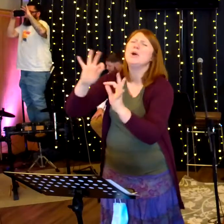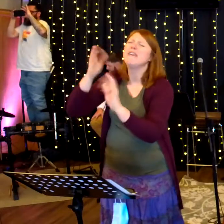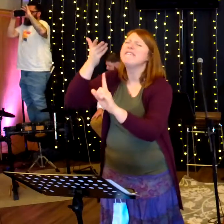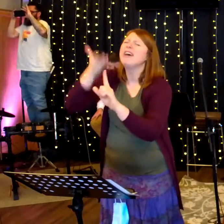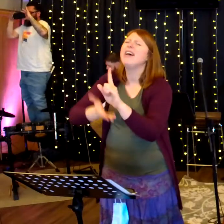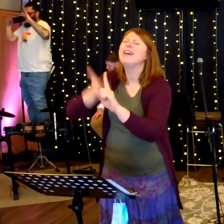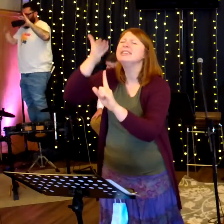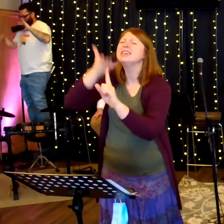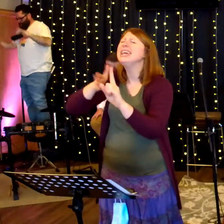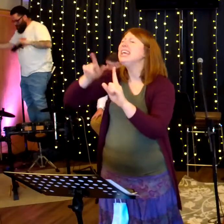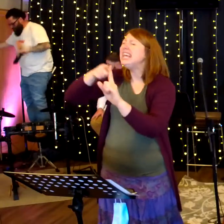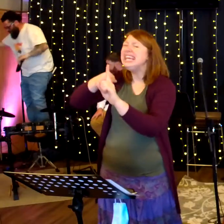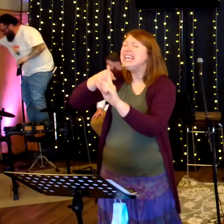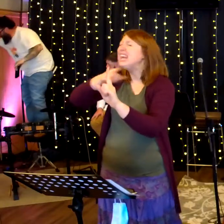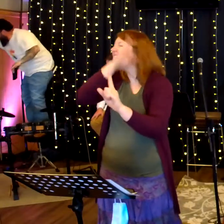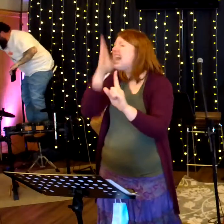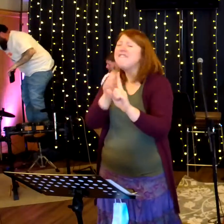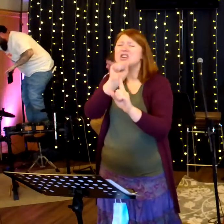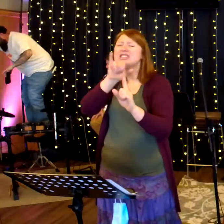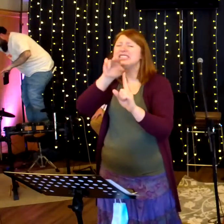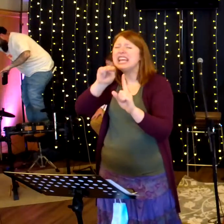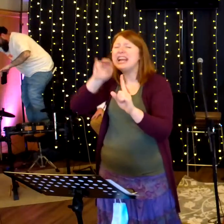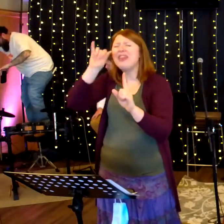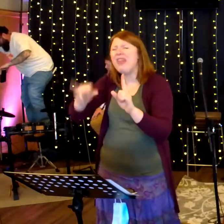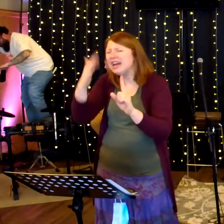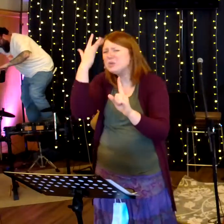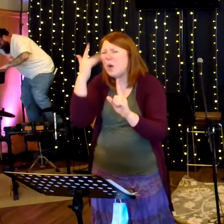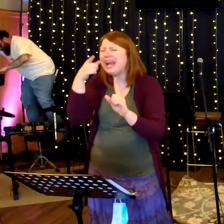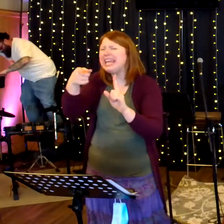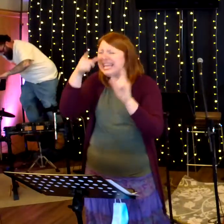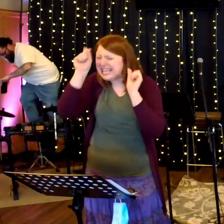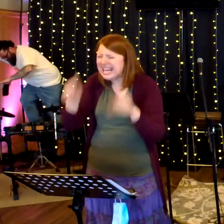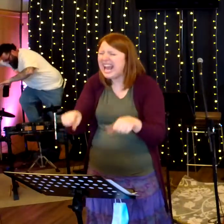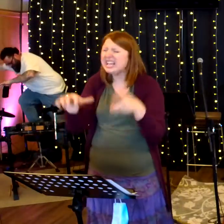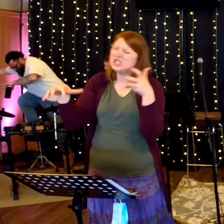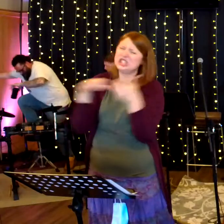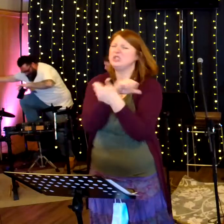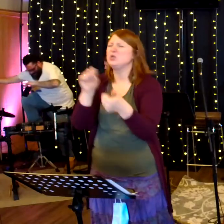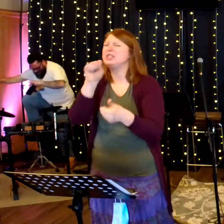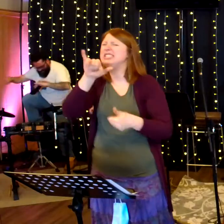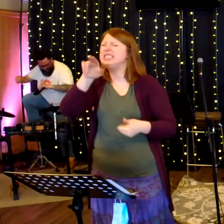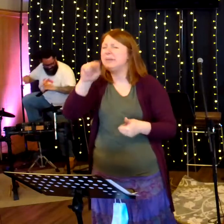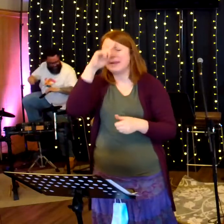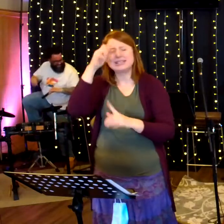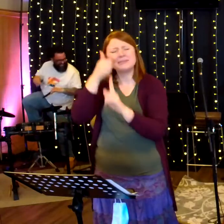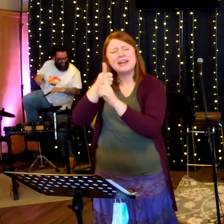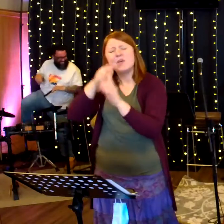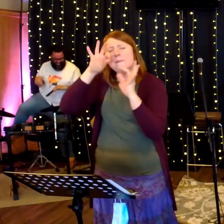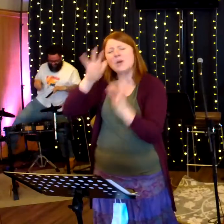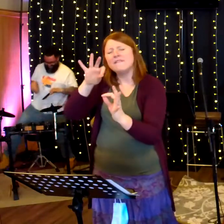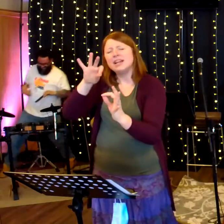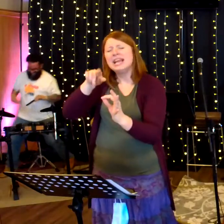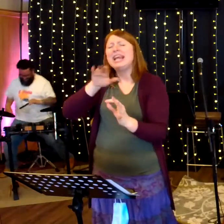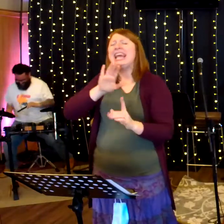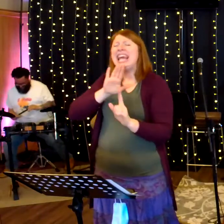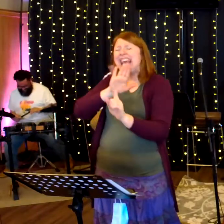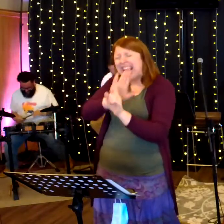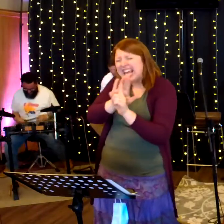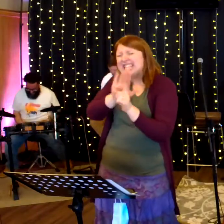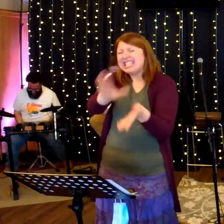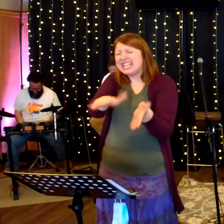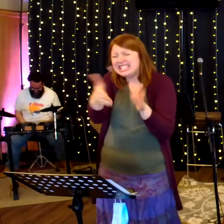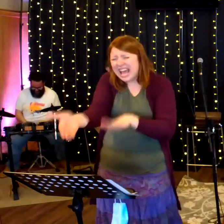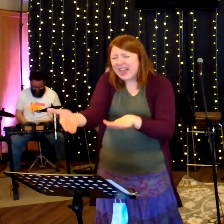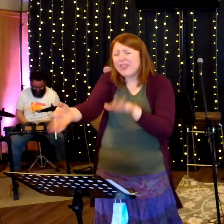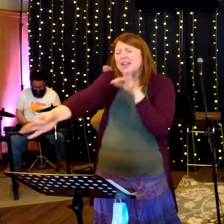the perfect sacrifice for our sins. He became sin on the cross. He died in our place. His death was a